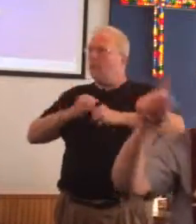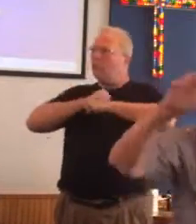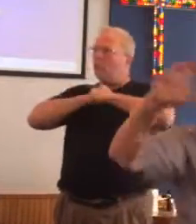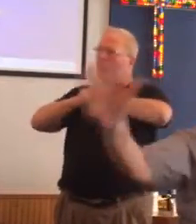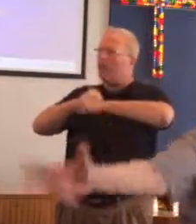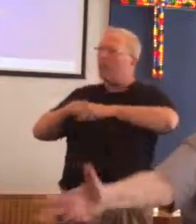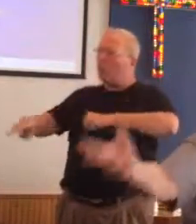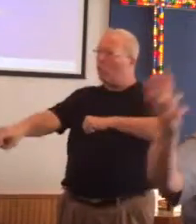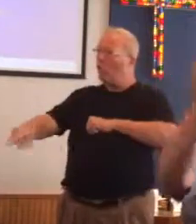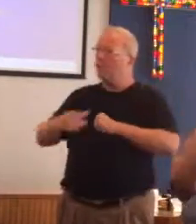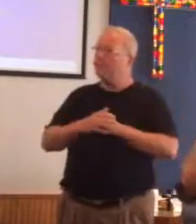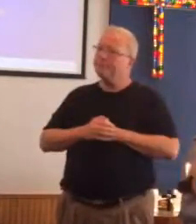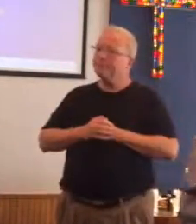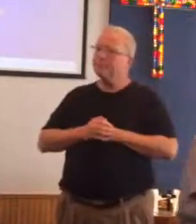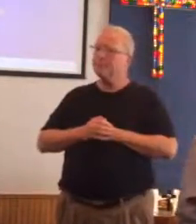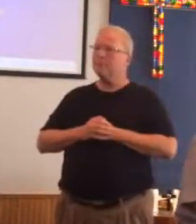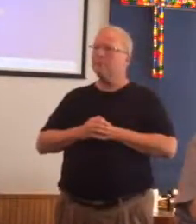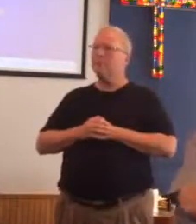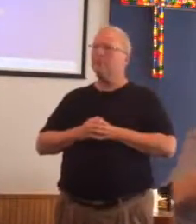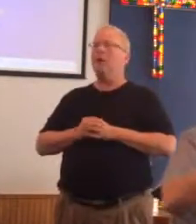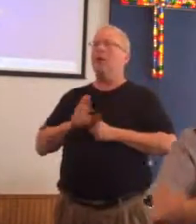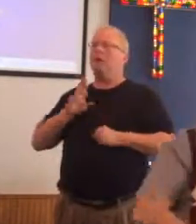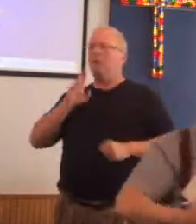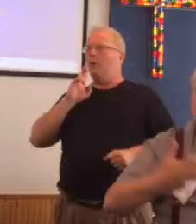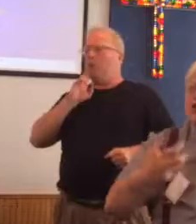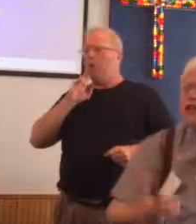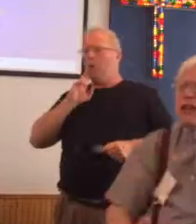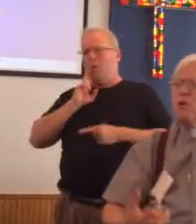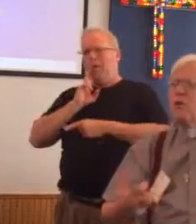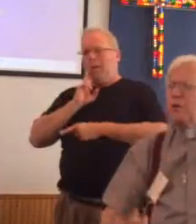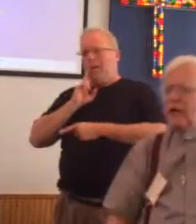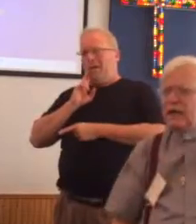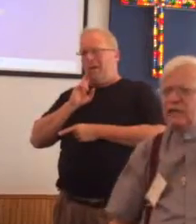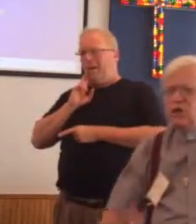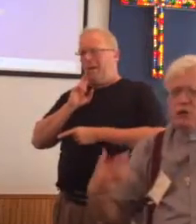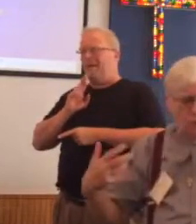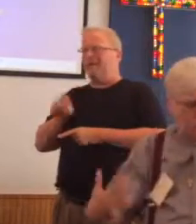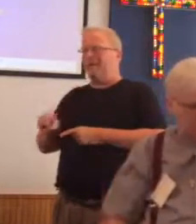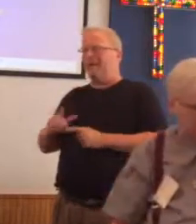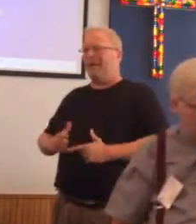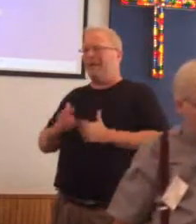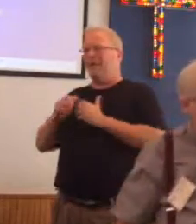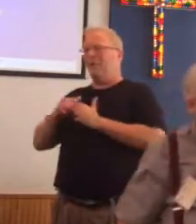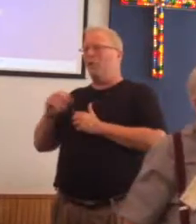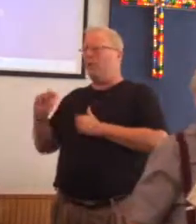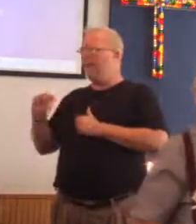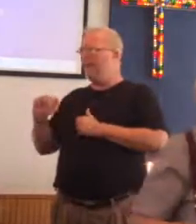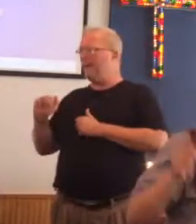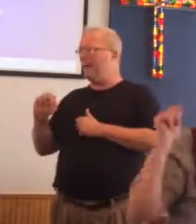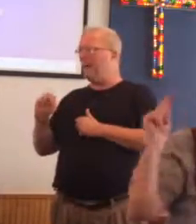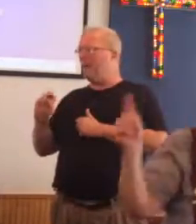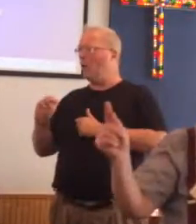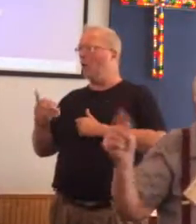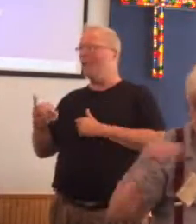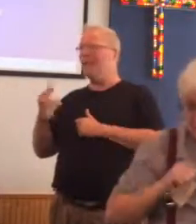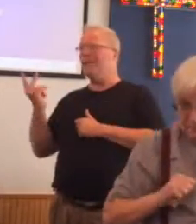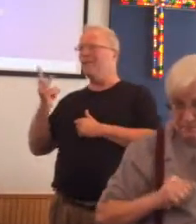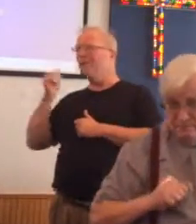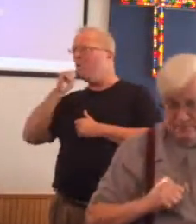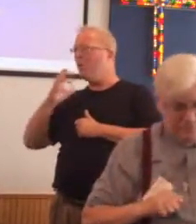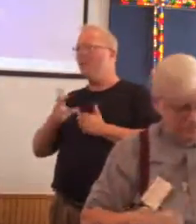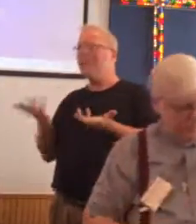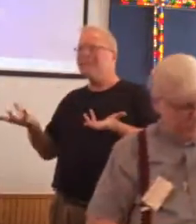Ruth, on the other hand, needed to find a way to make a more stable place for herself and for